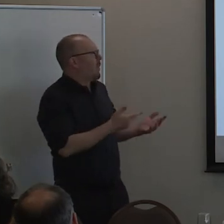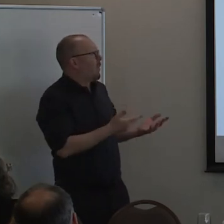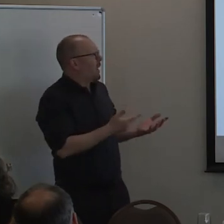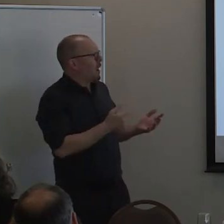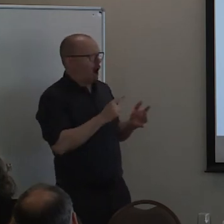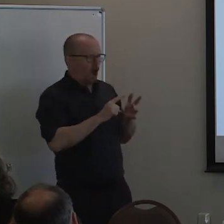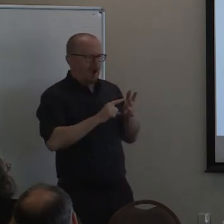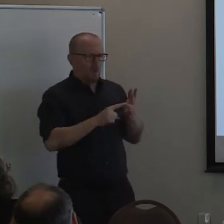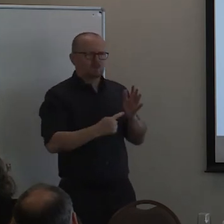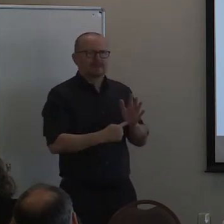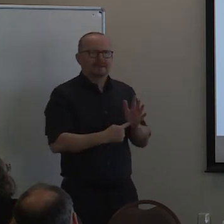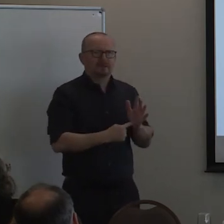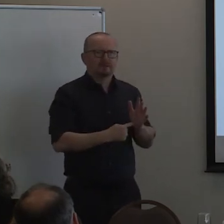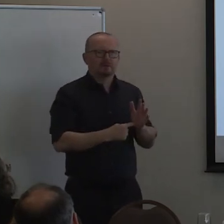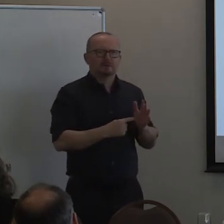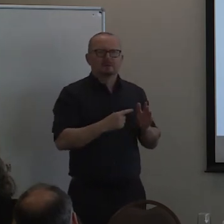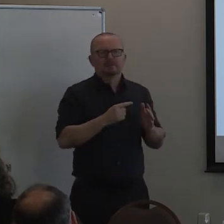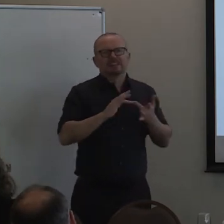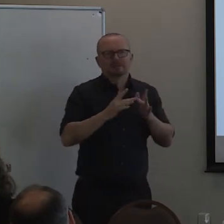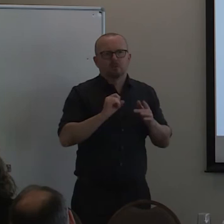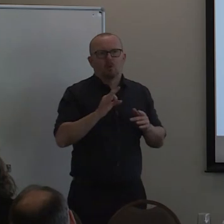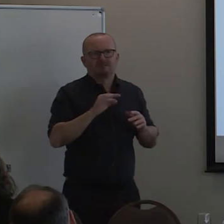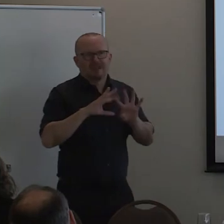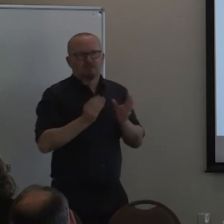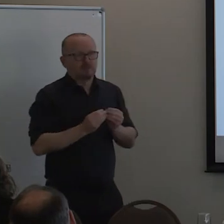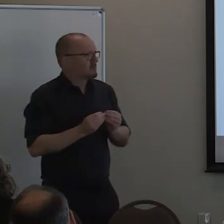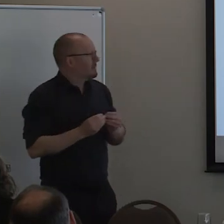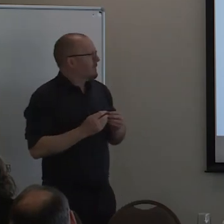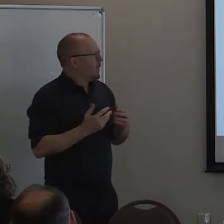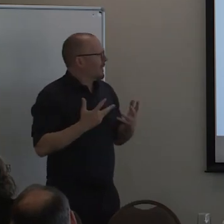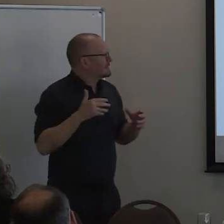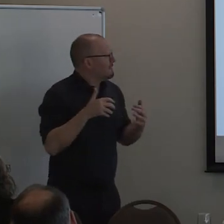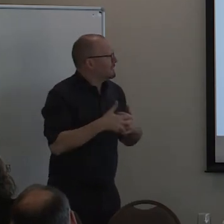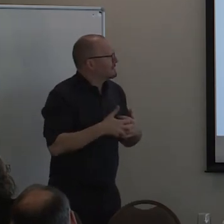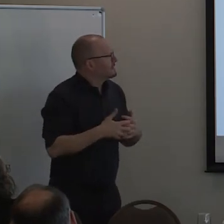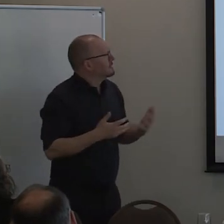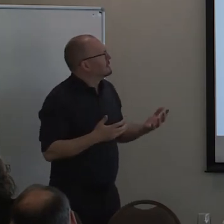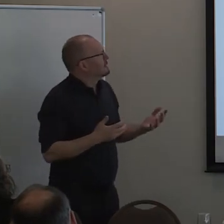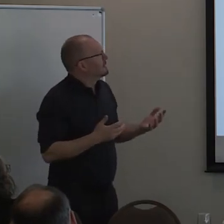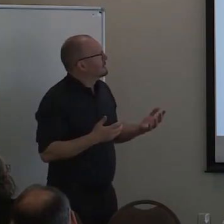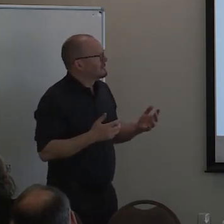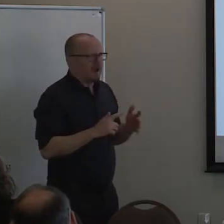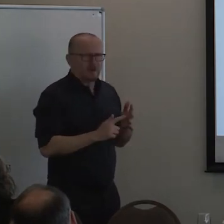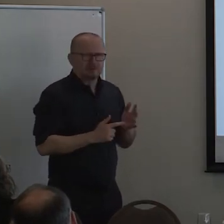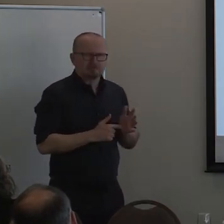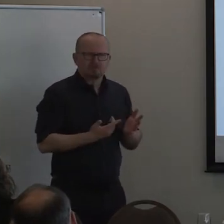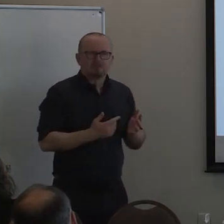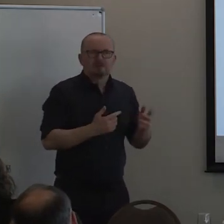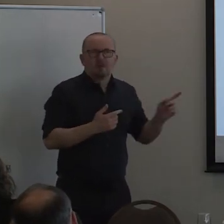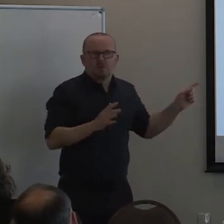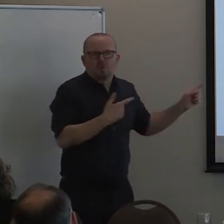IoT fit? And we saw this morning with Whare Hora that it can be down there in that kind of libertarian